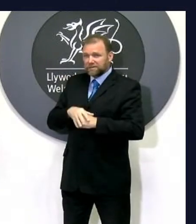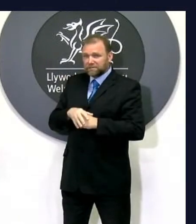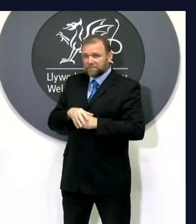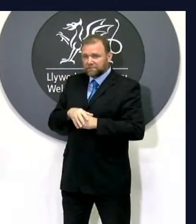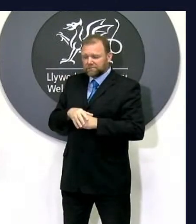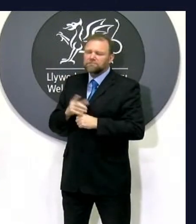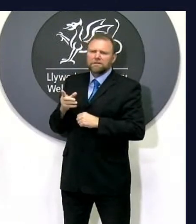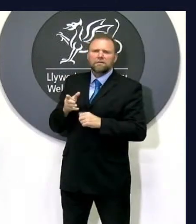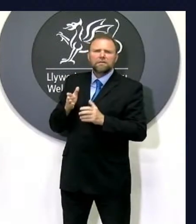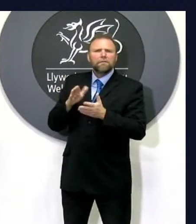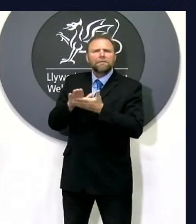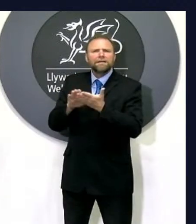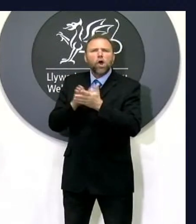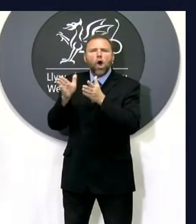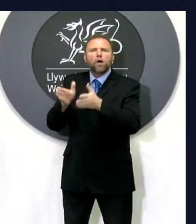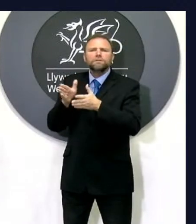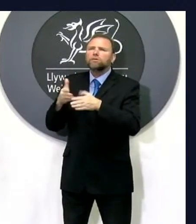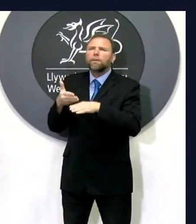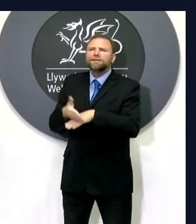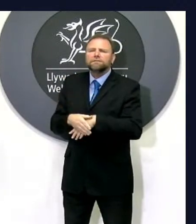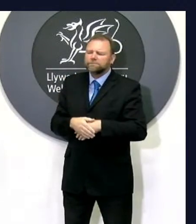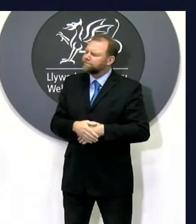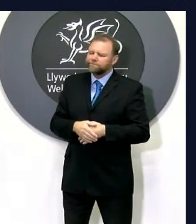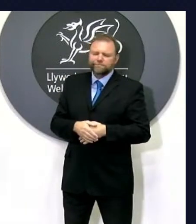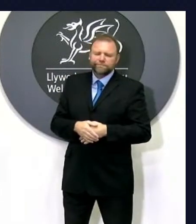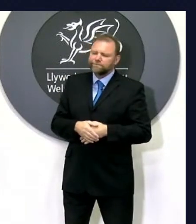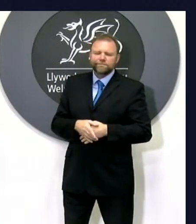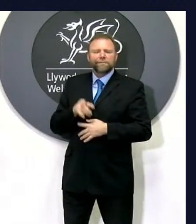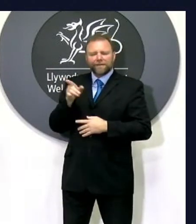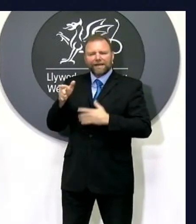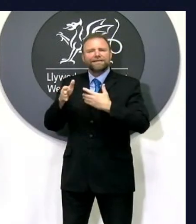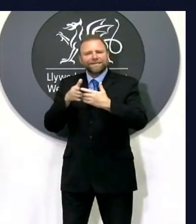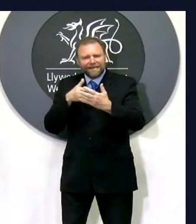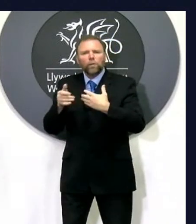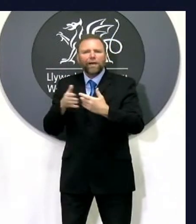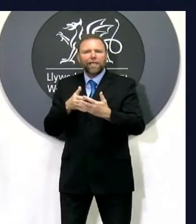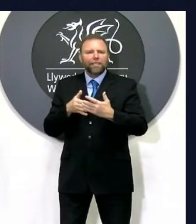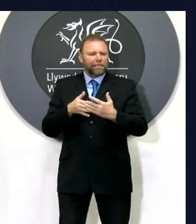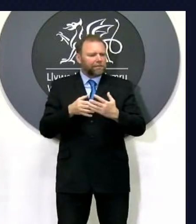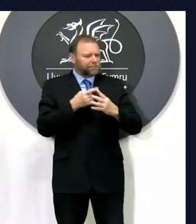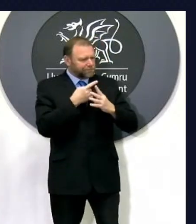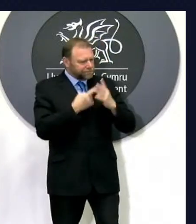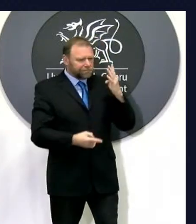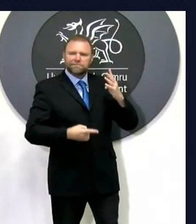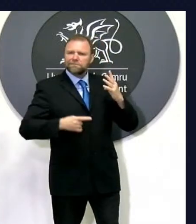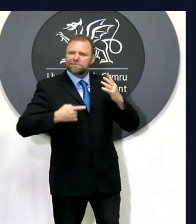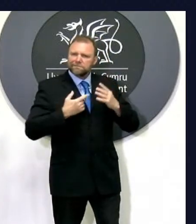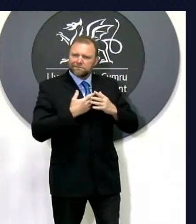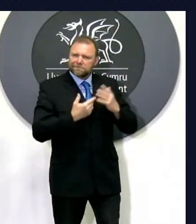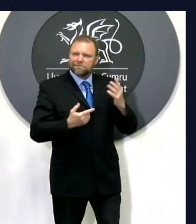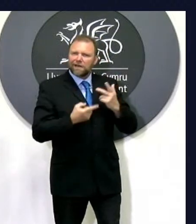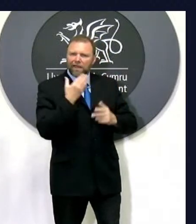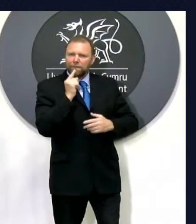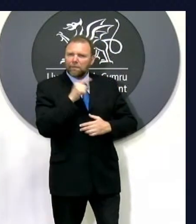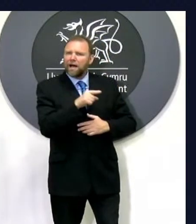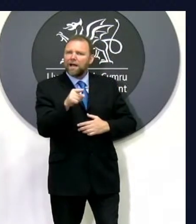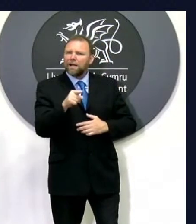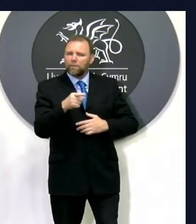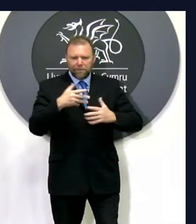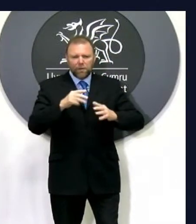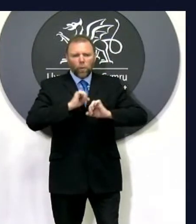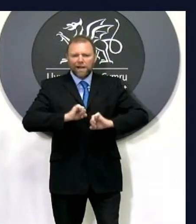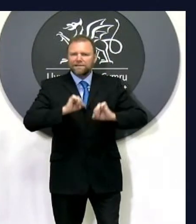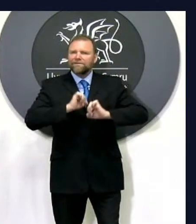busy with dealing with some of that backlog that you refer to. And that really is important.